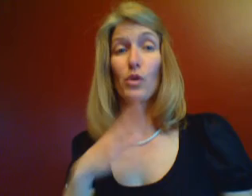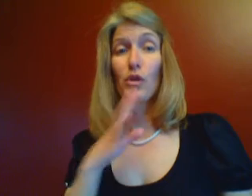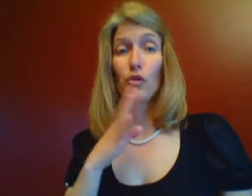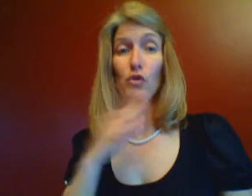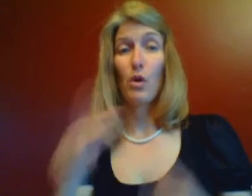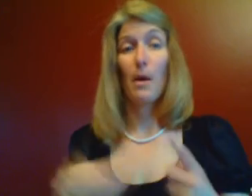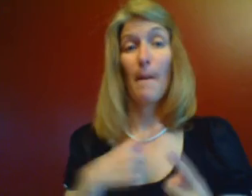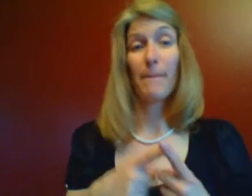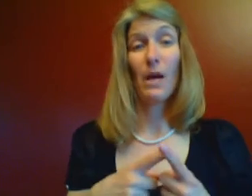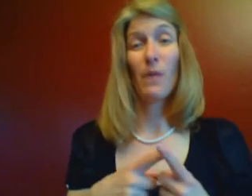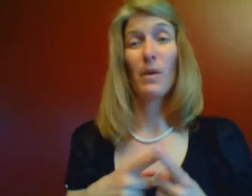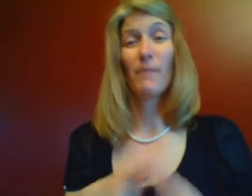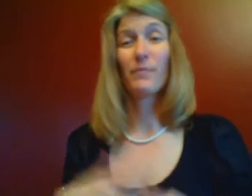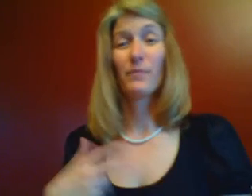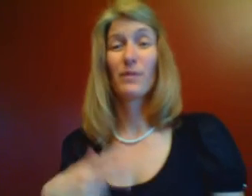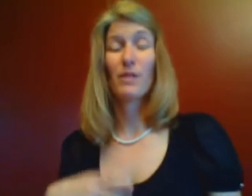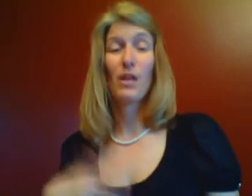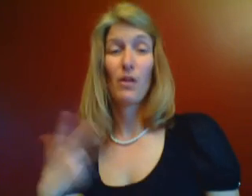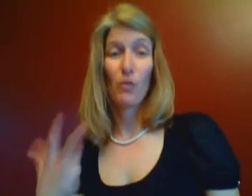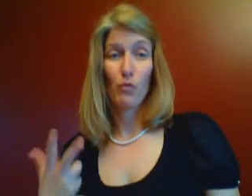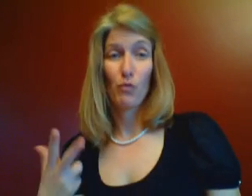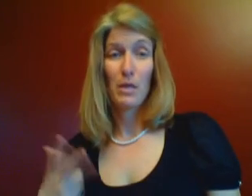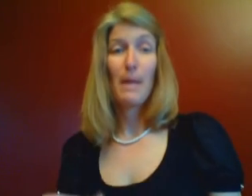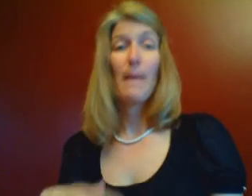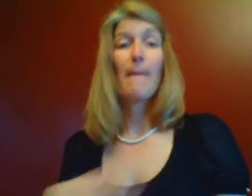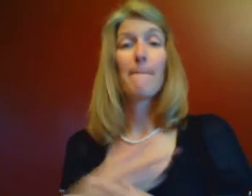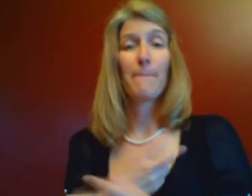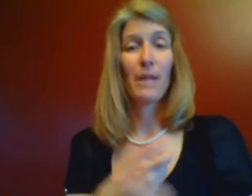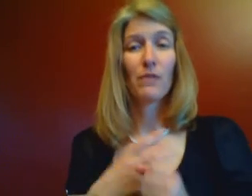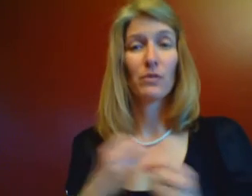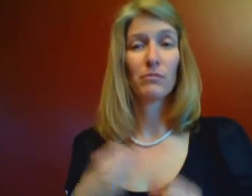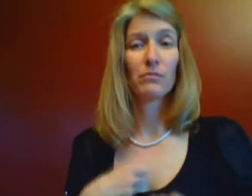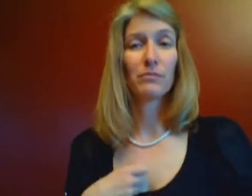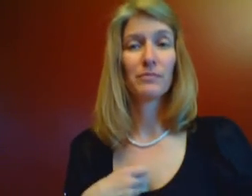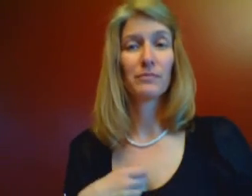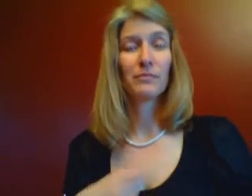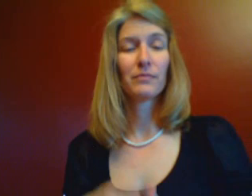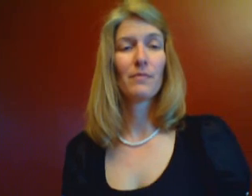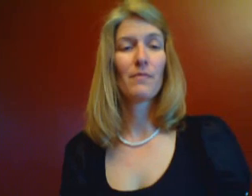the 3 bears. So I think most of them learning goals were met, especially at the beginning with the beginning, middle, and end.